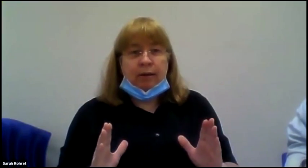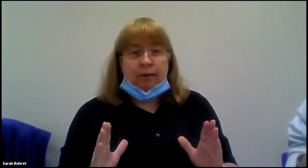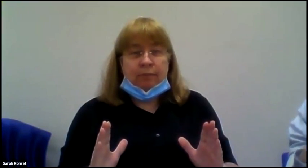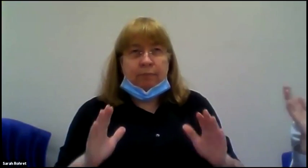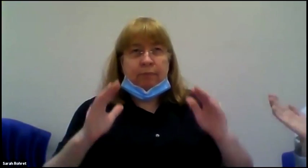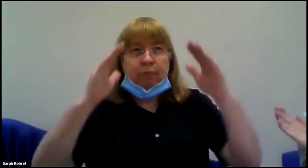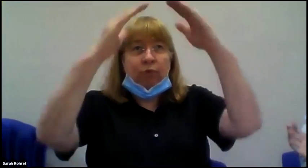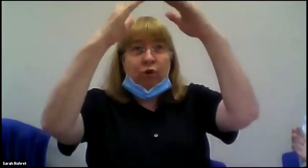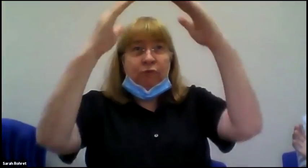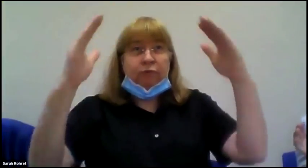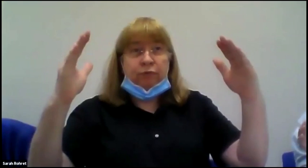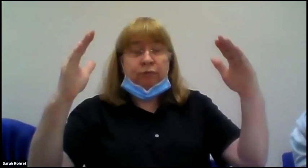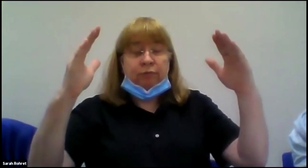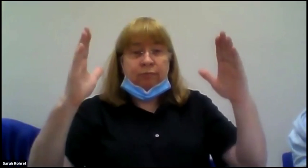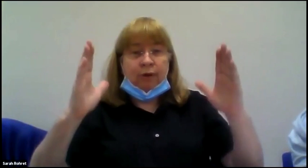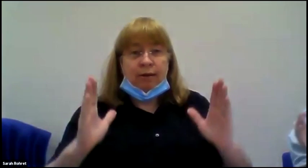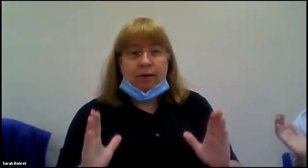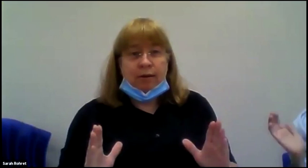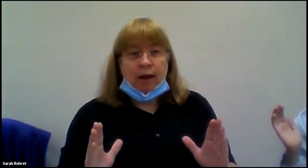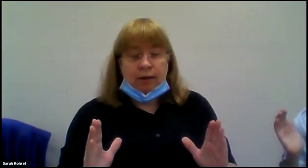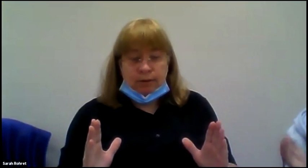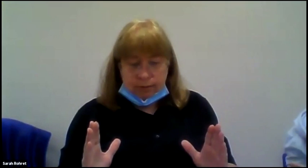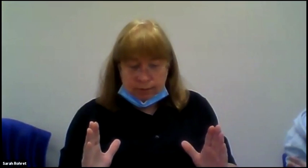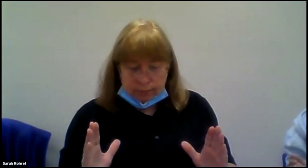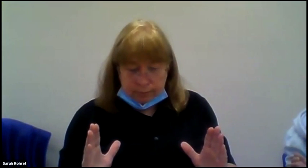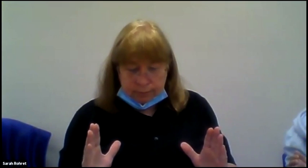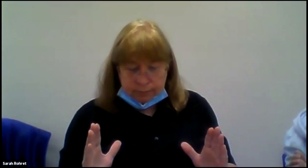the roof, and then the sides.